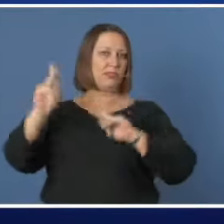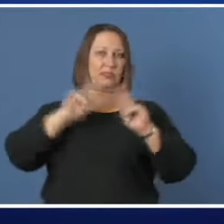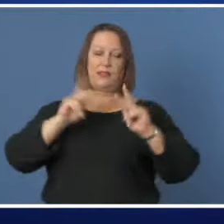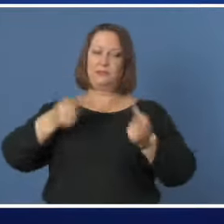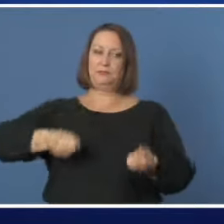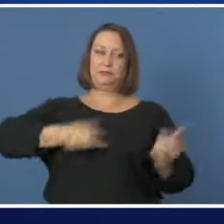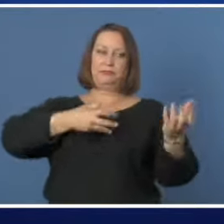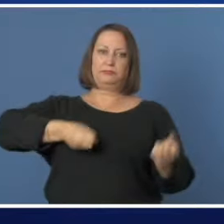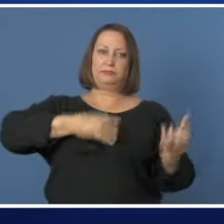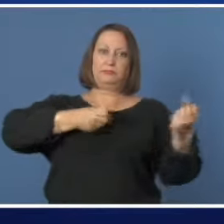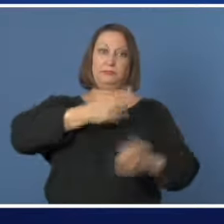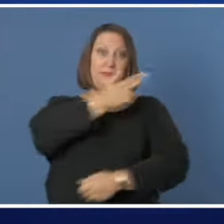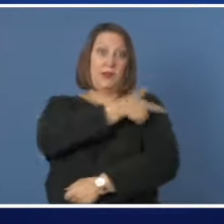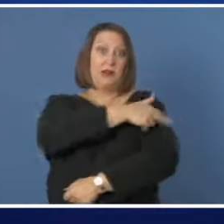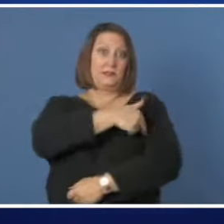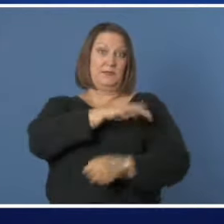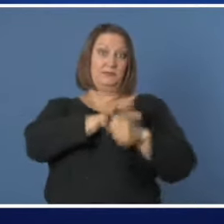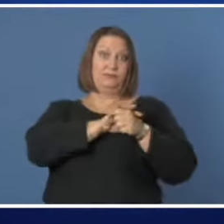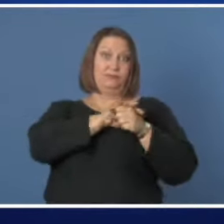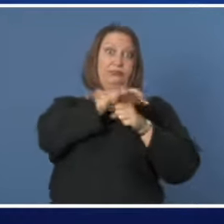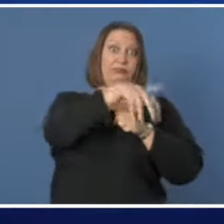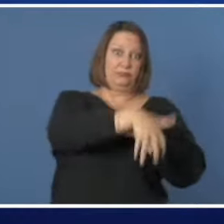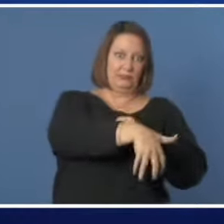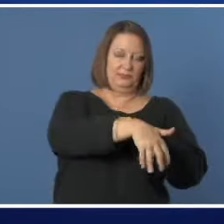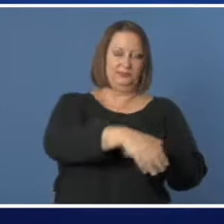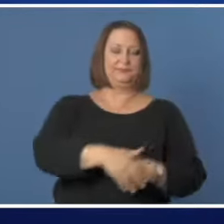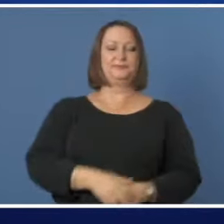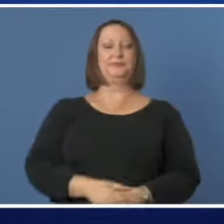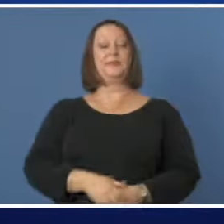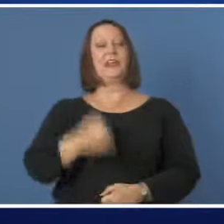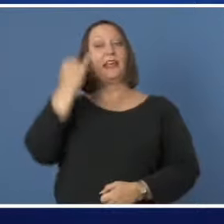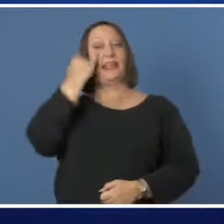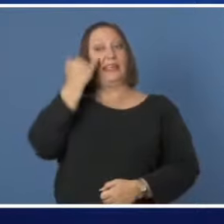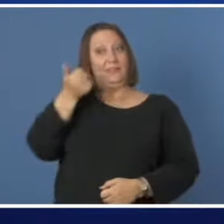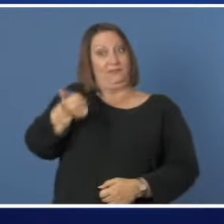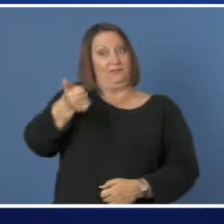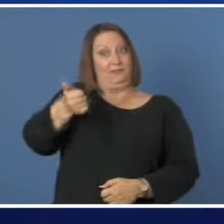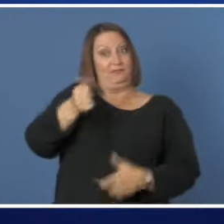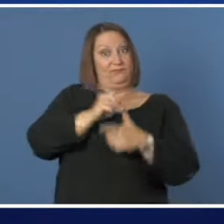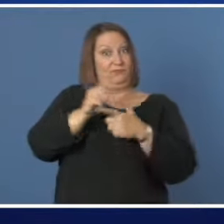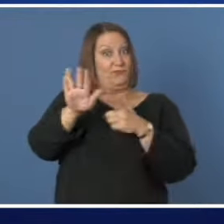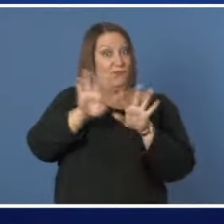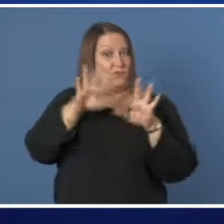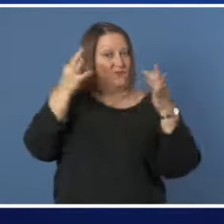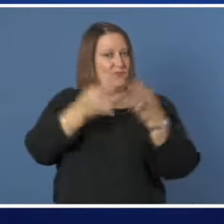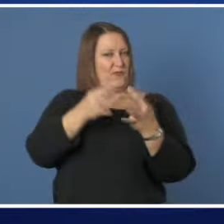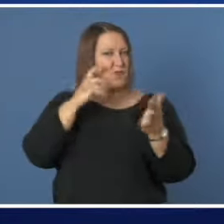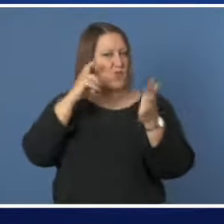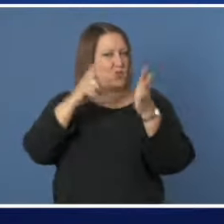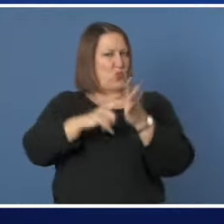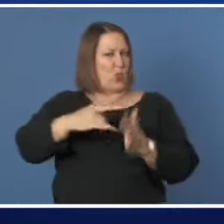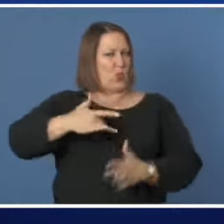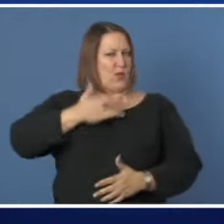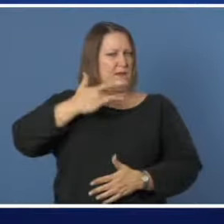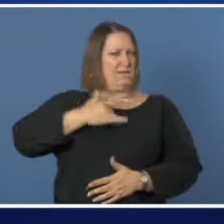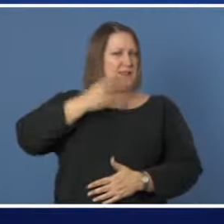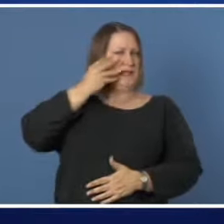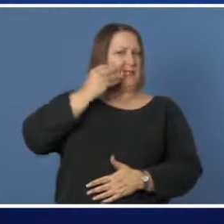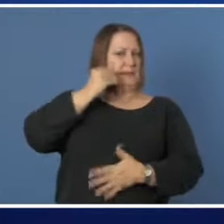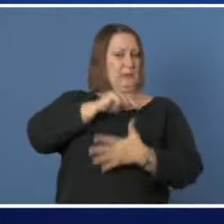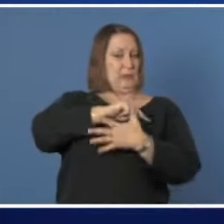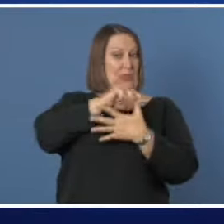This information may help. If you or any member of your family has any of